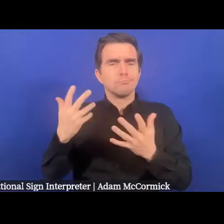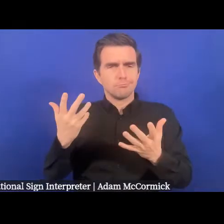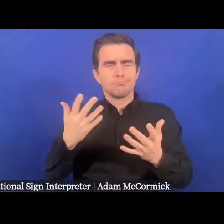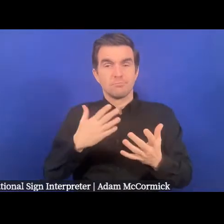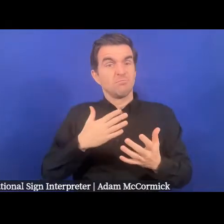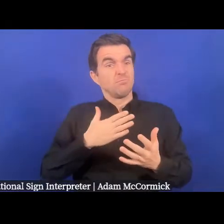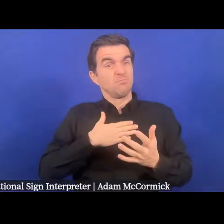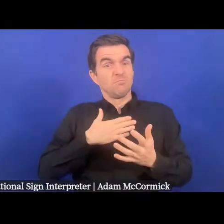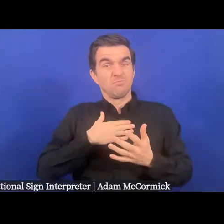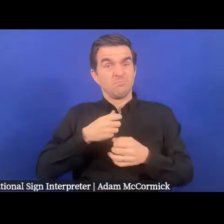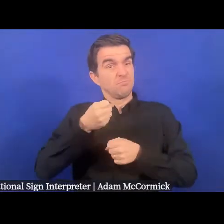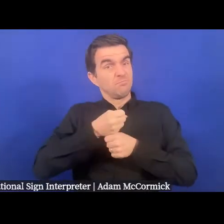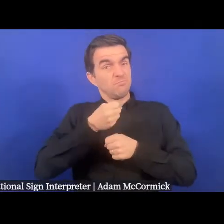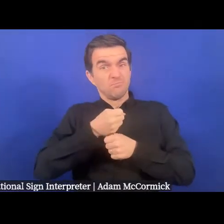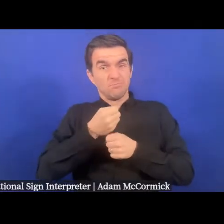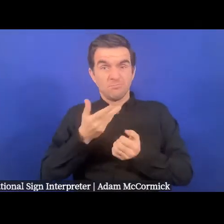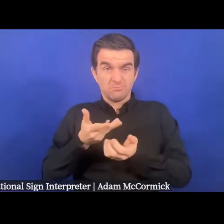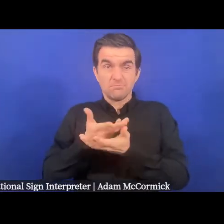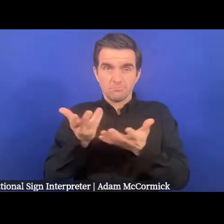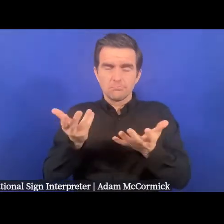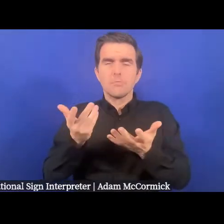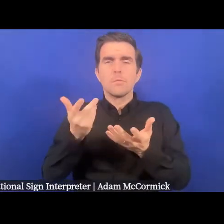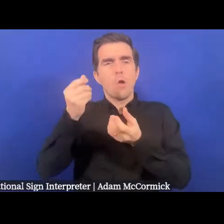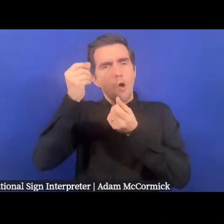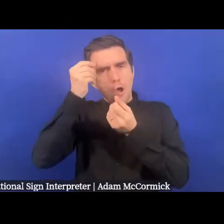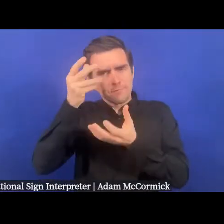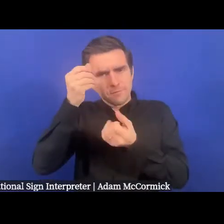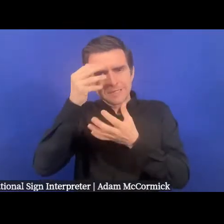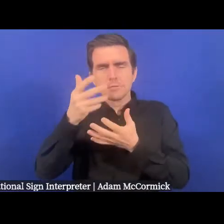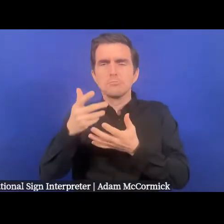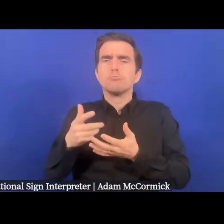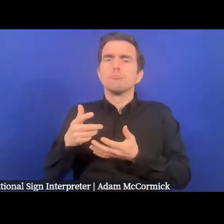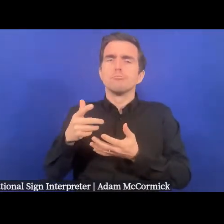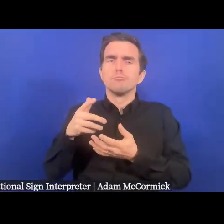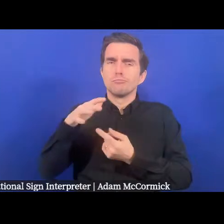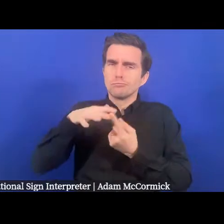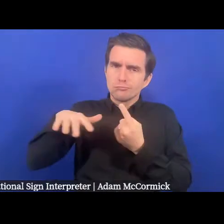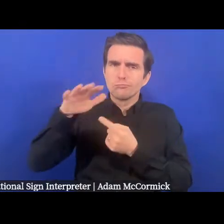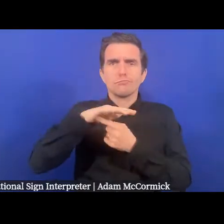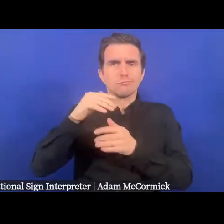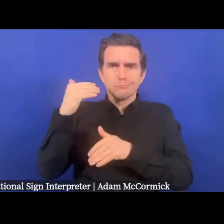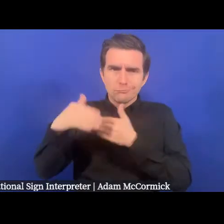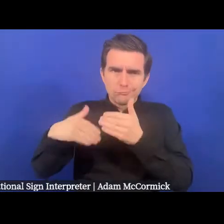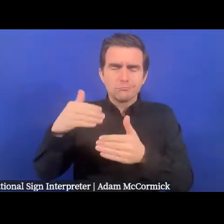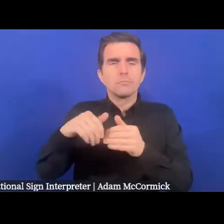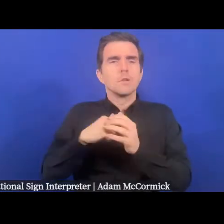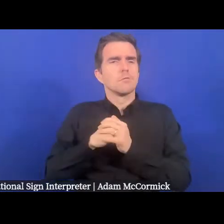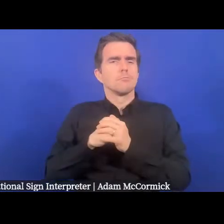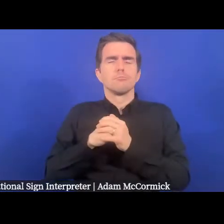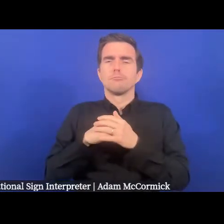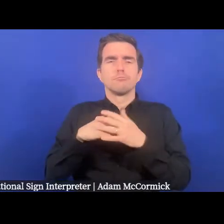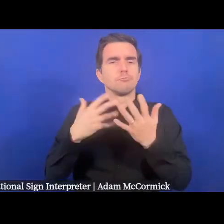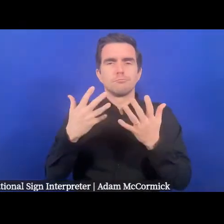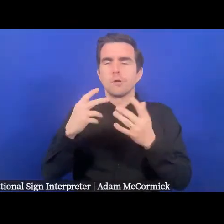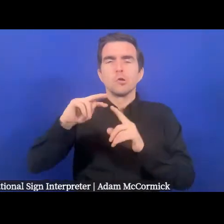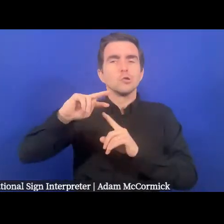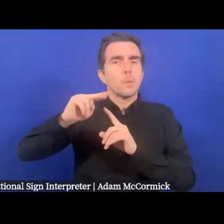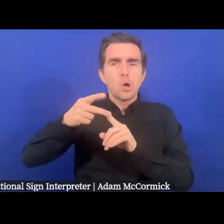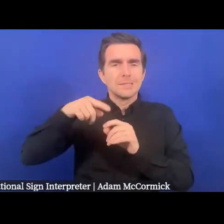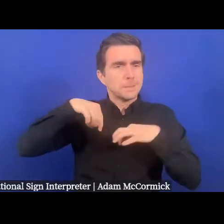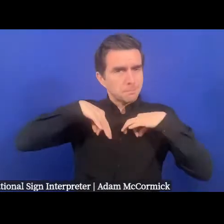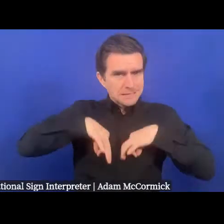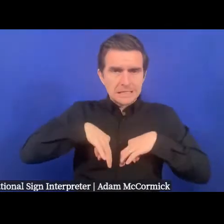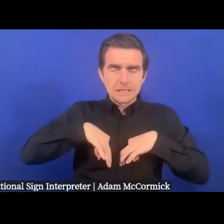tourism is actually a female. So we worked along with them on that. Then we have the